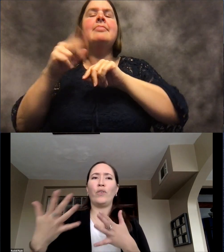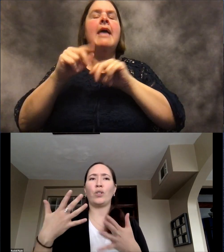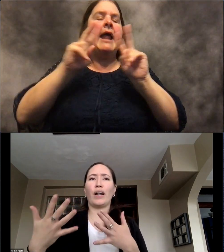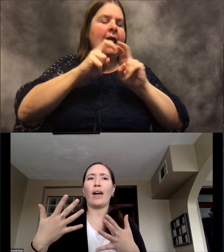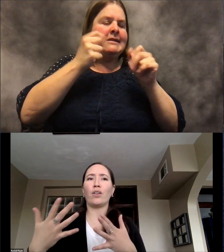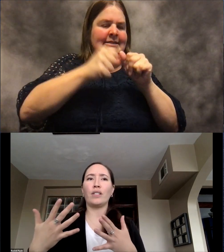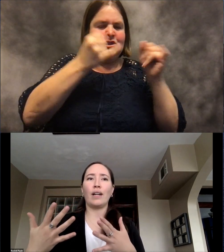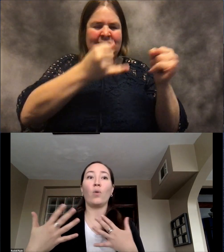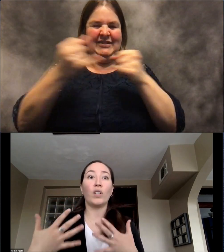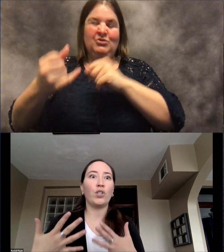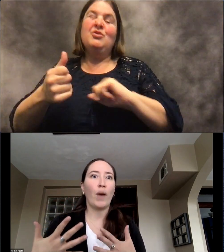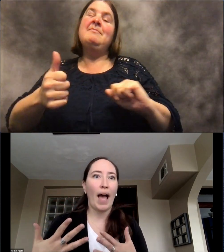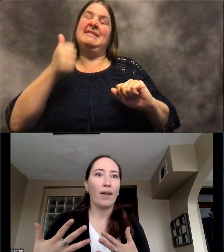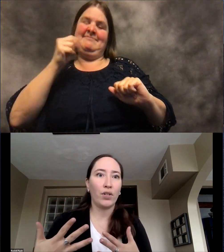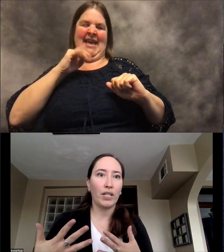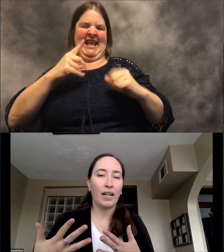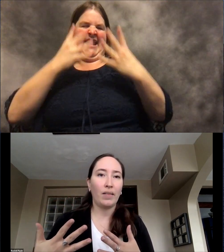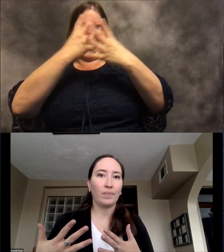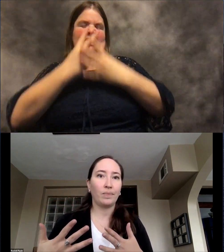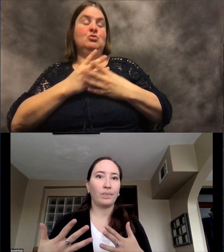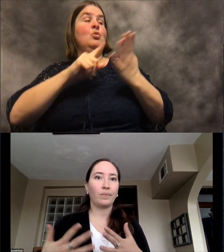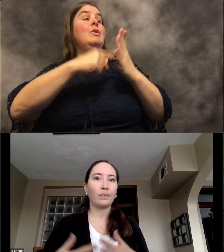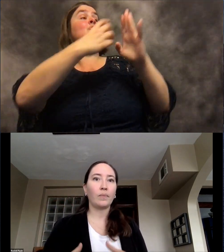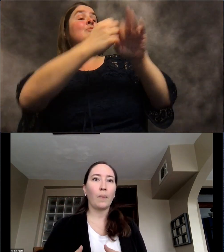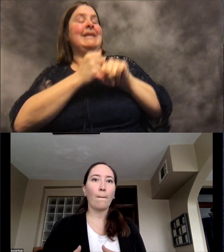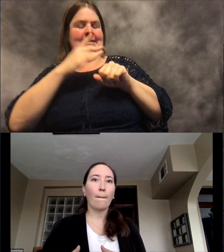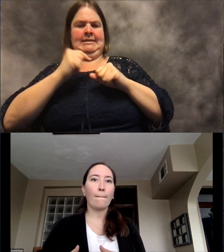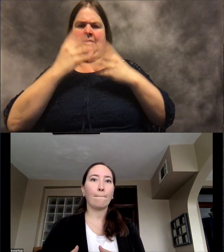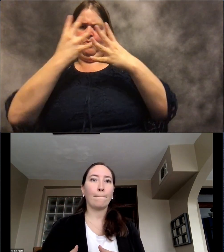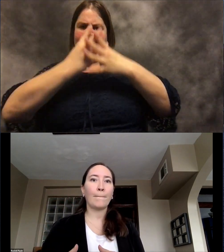like filtering out your data once you have your data.